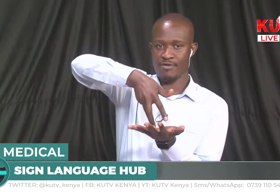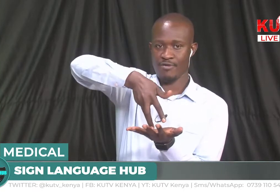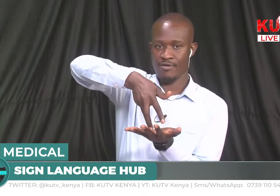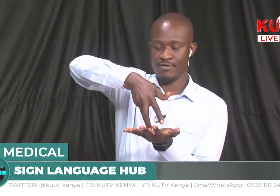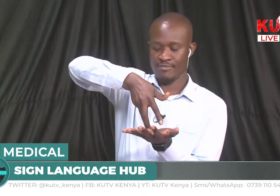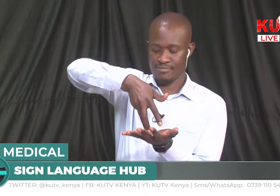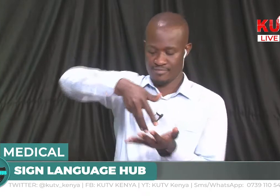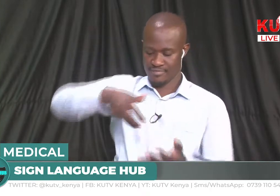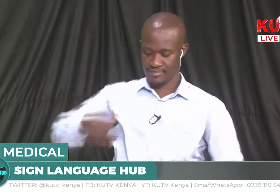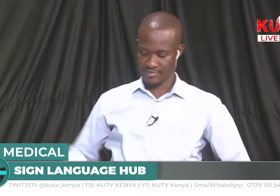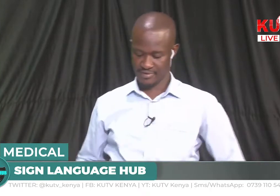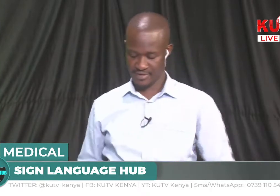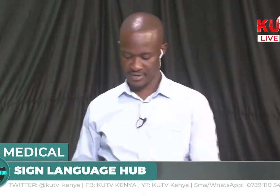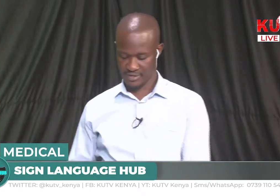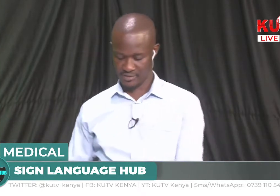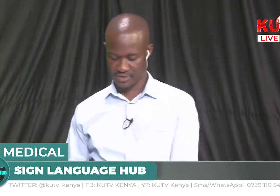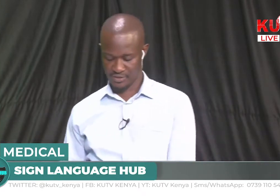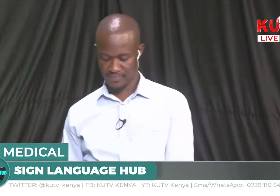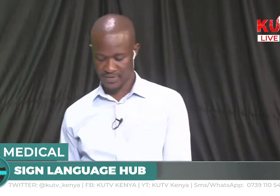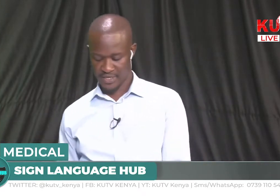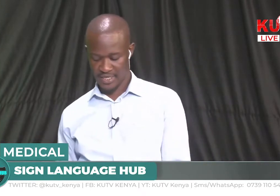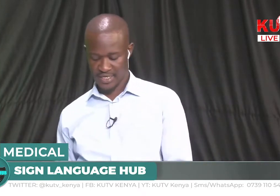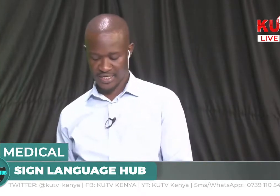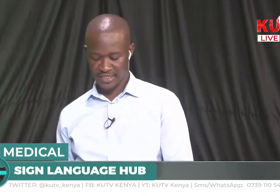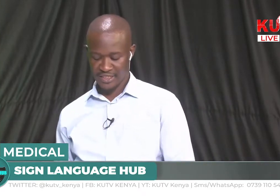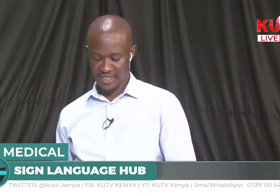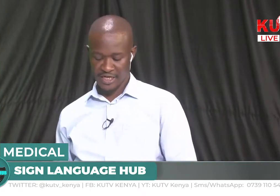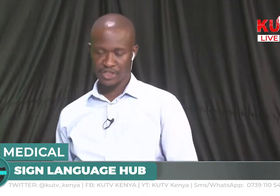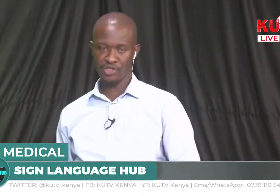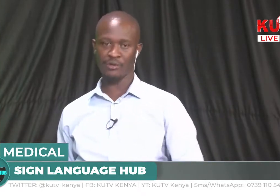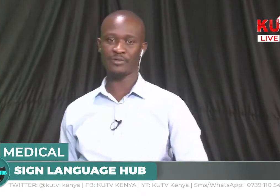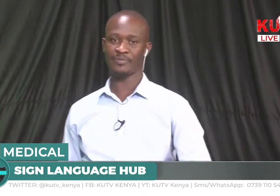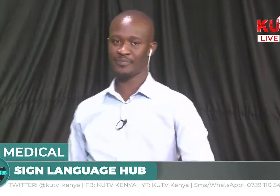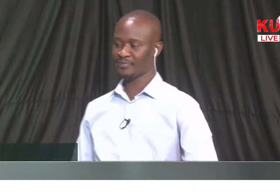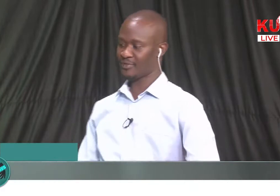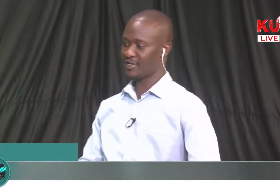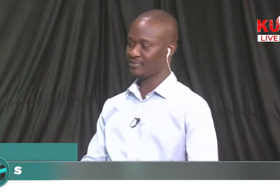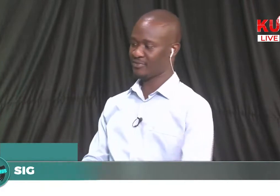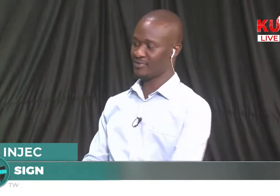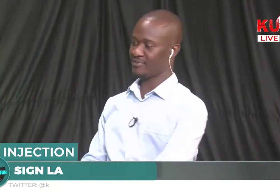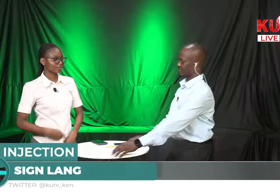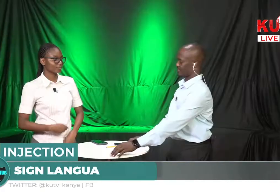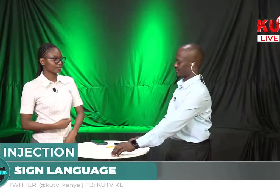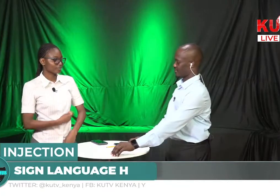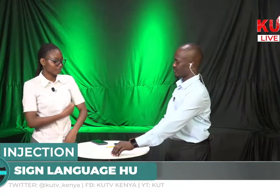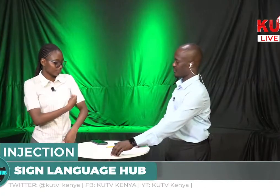Medical. Mm-hmm. Let's continue. Injection. Mm-hmm. Miriam, how do you